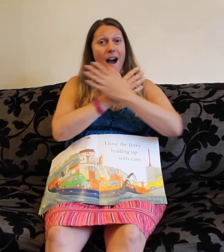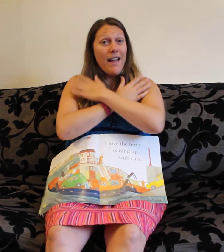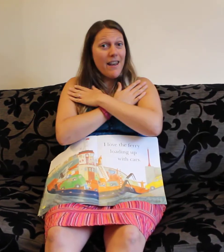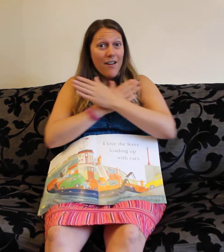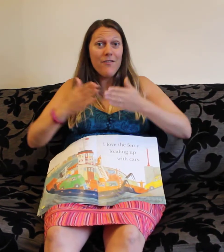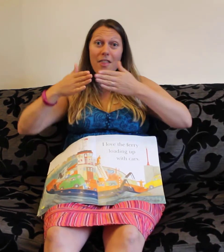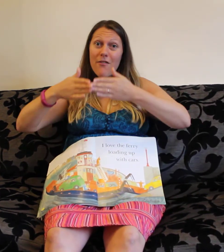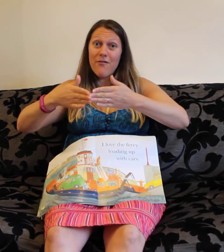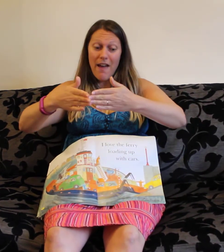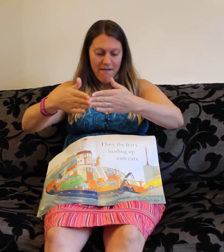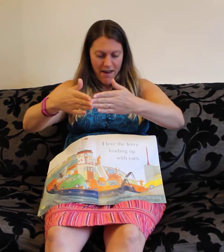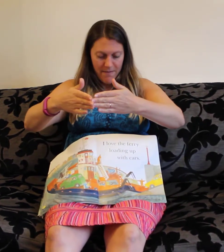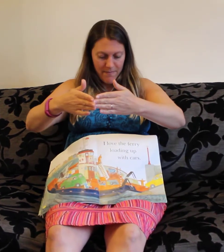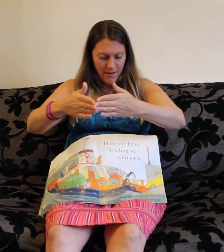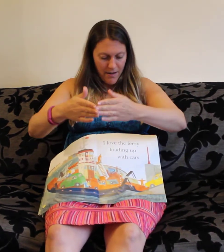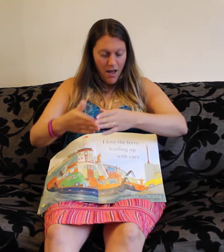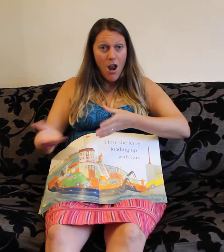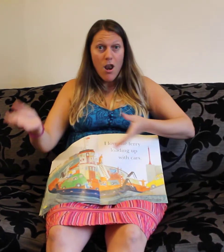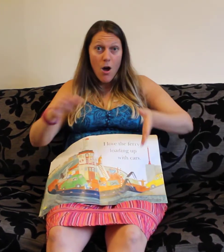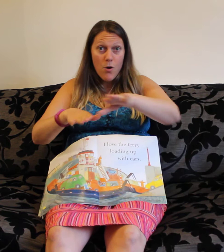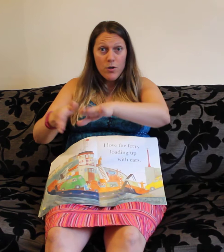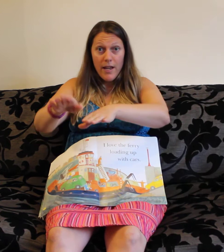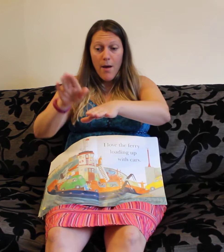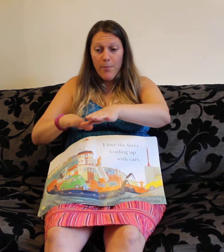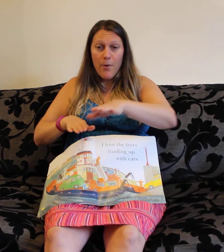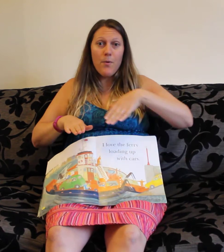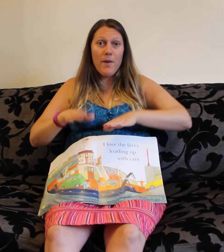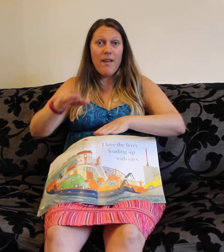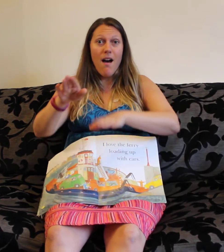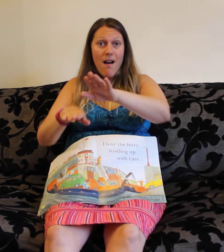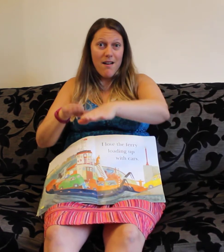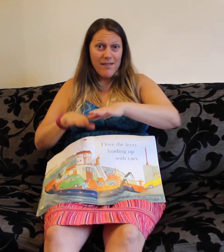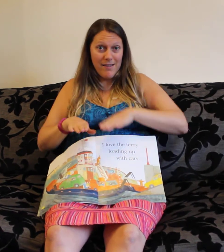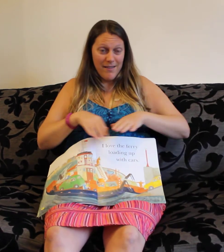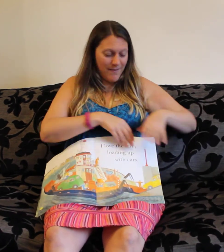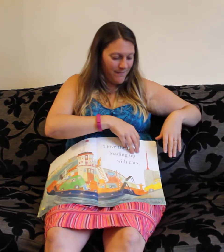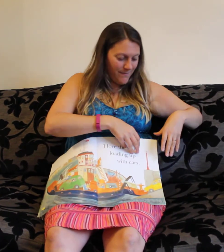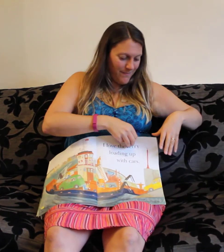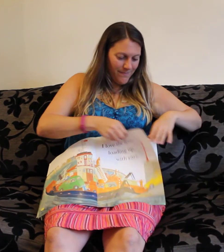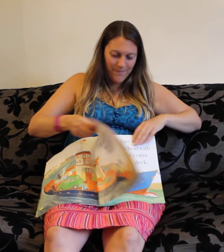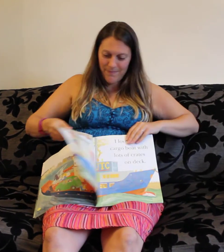I love the ferry loading up with cars.